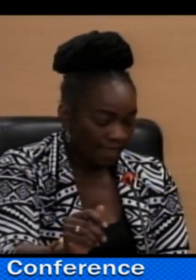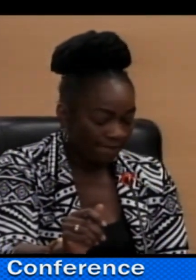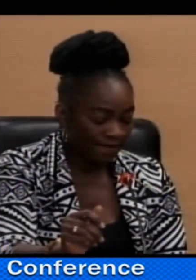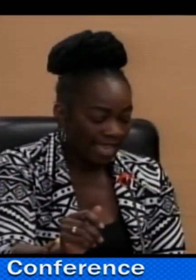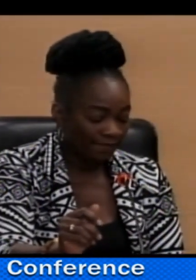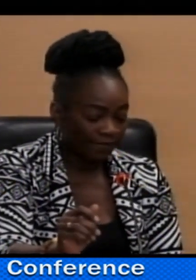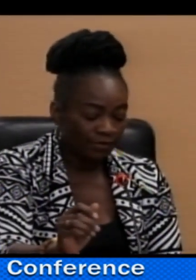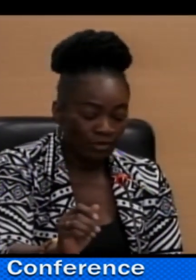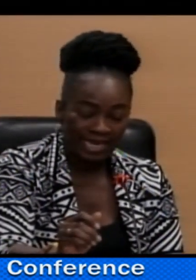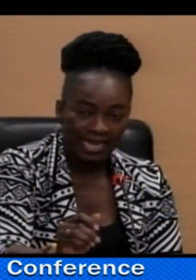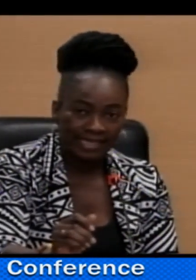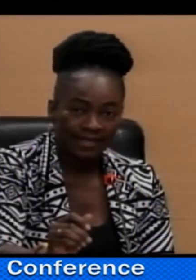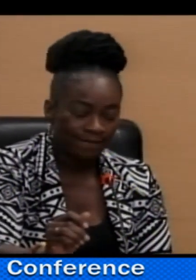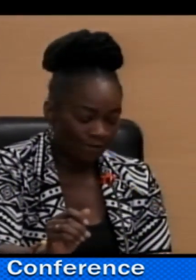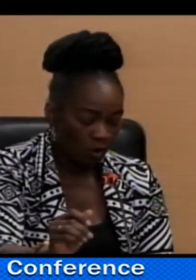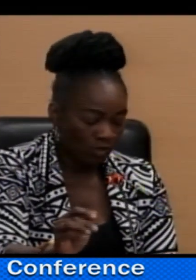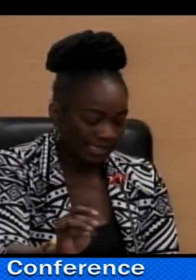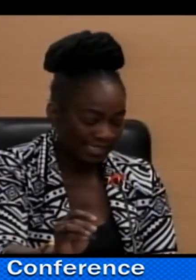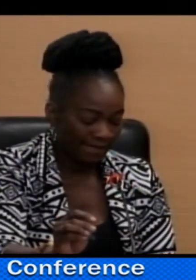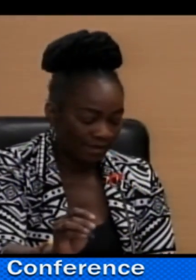458-4787,